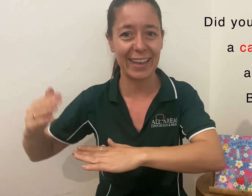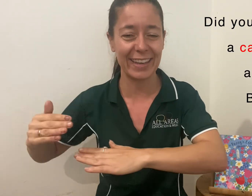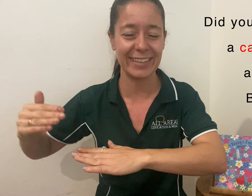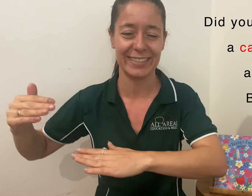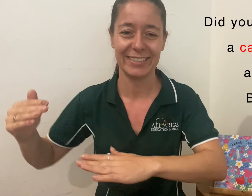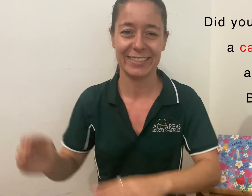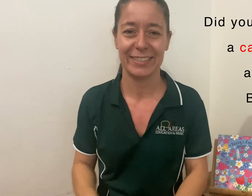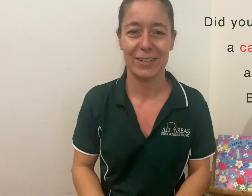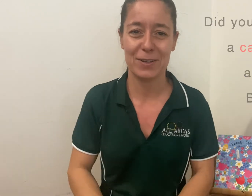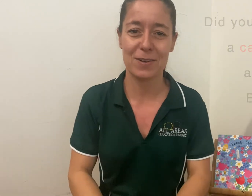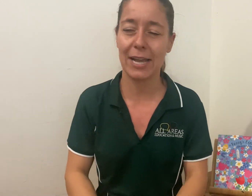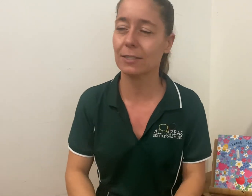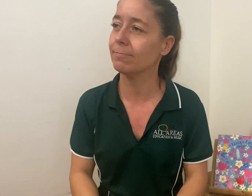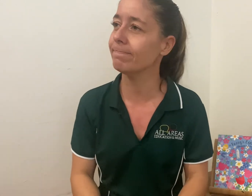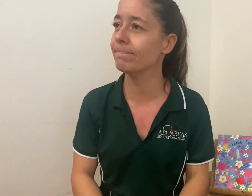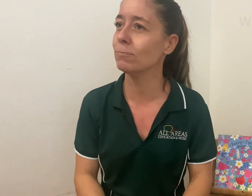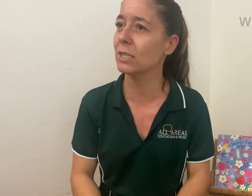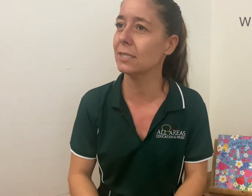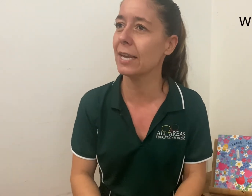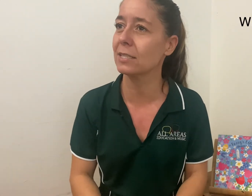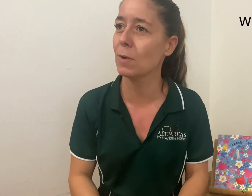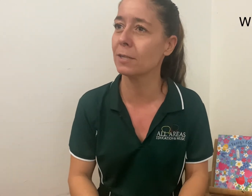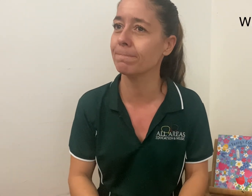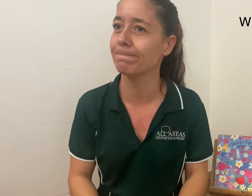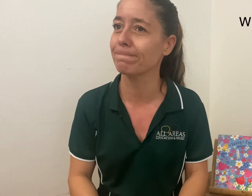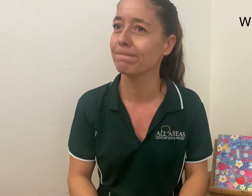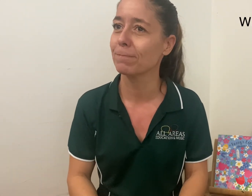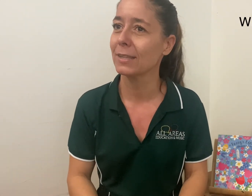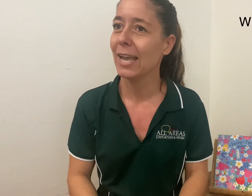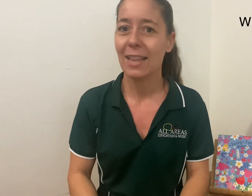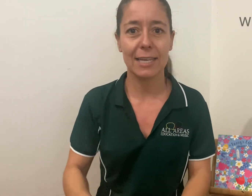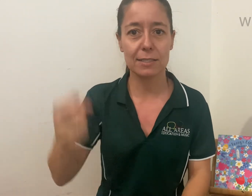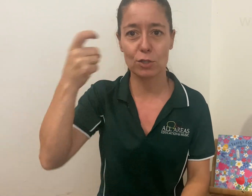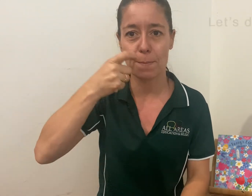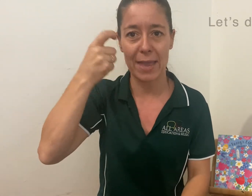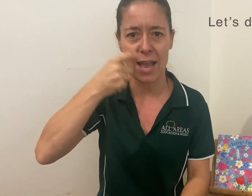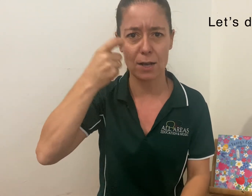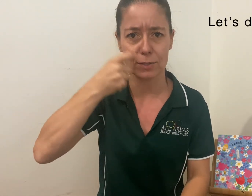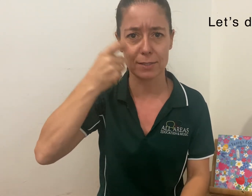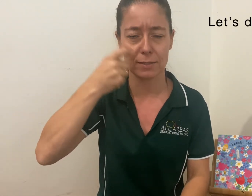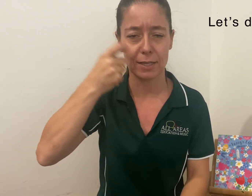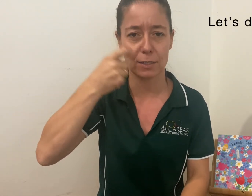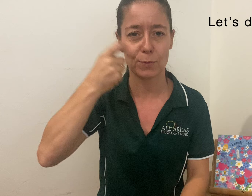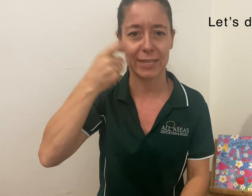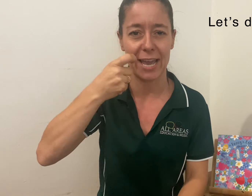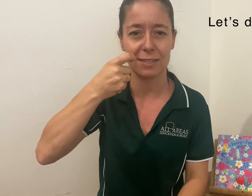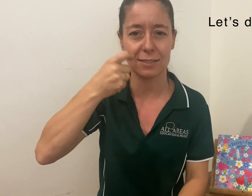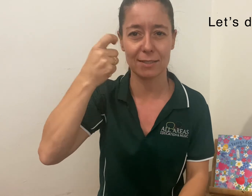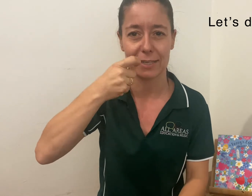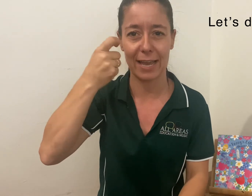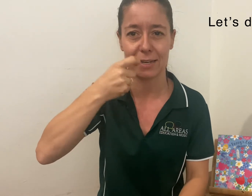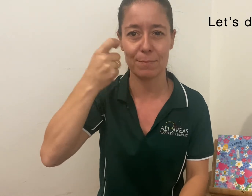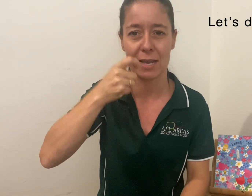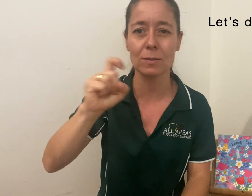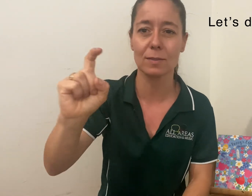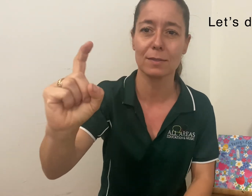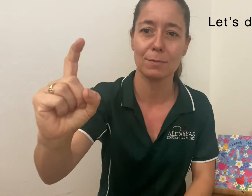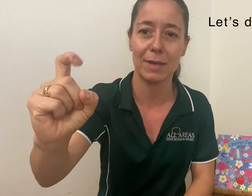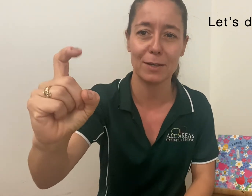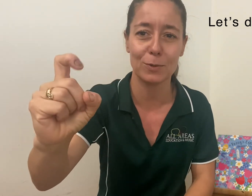bay? All right, what's the next one? Let's do mouse. That goes with cat, doesn't it? Cat and mouse. Make a hook